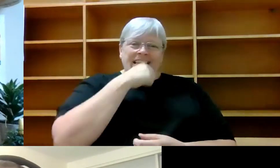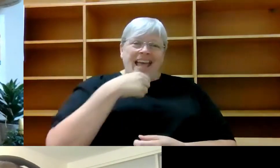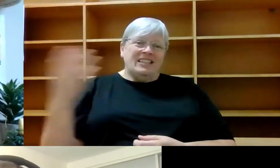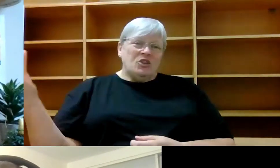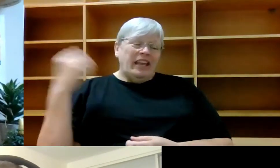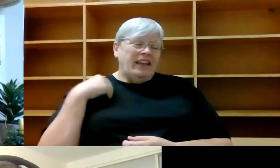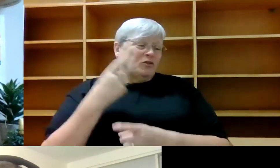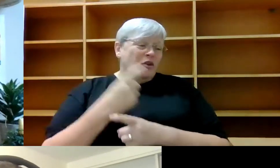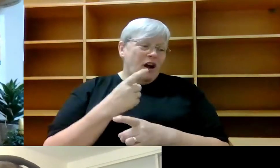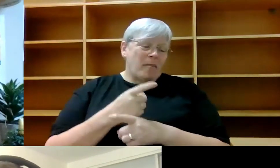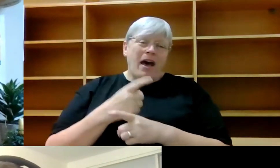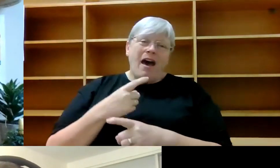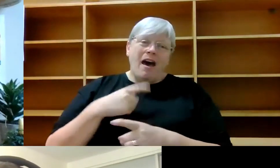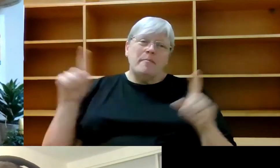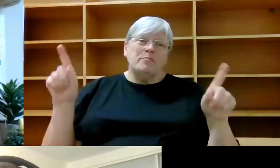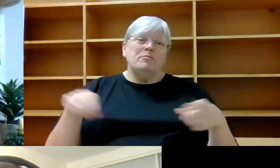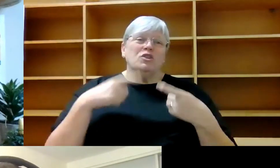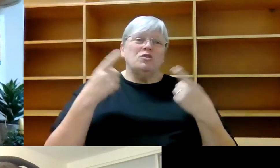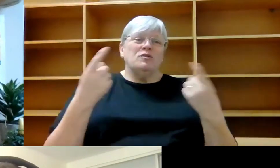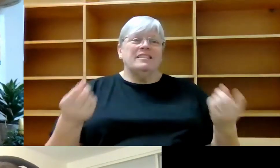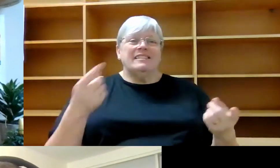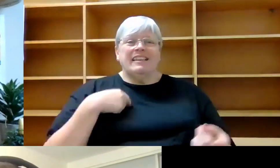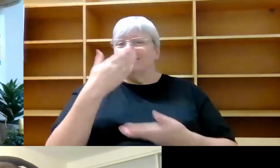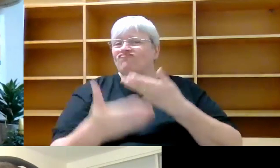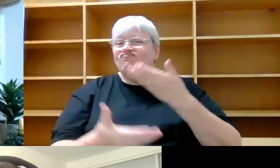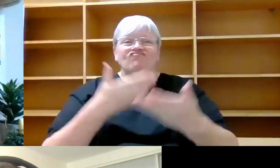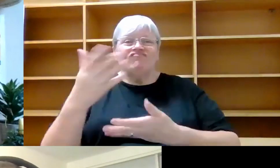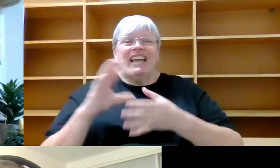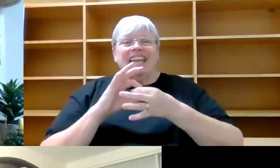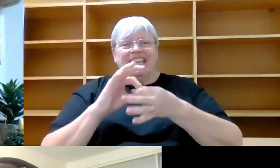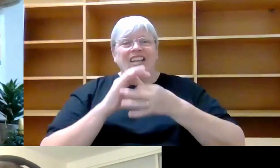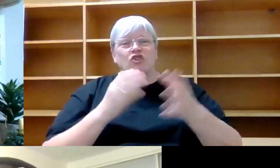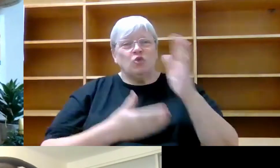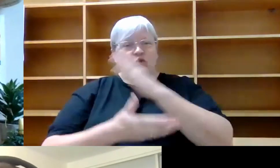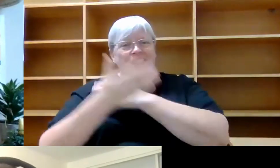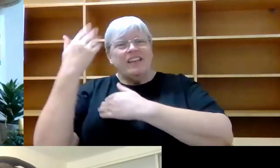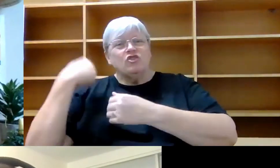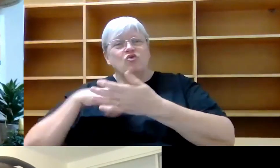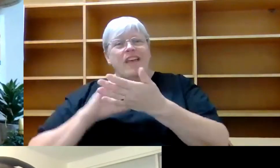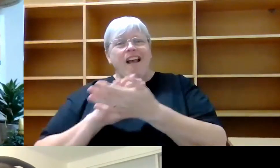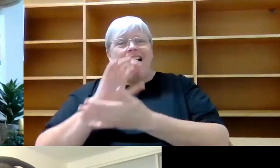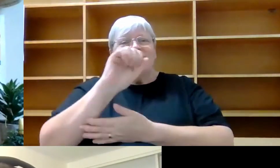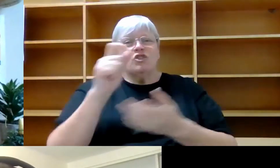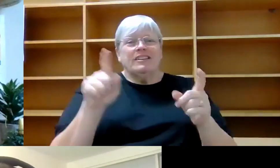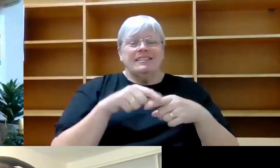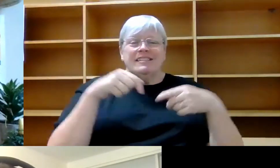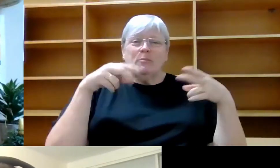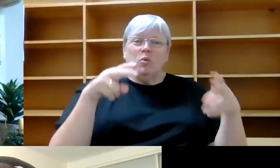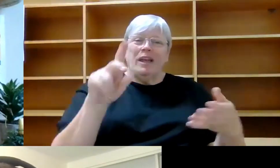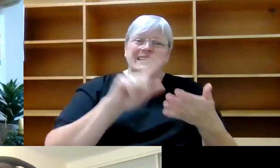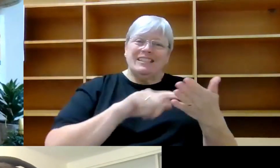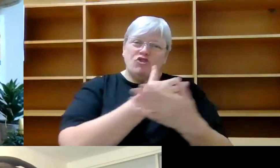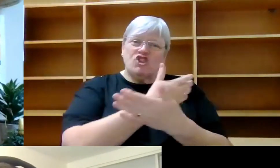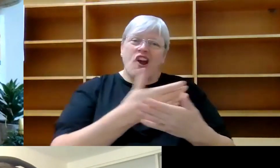music as a sort of storytelling and as a sort of like connection to your history and culture in the same way as literature is, because I